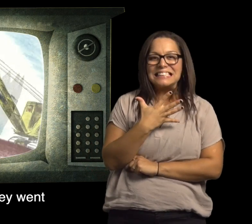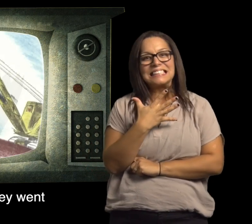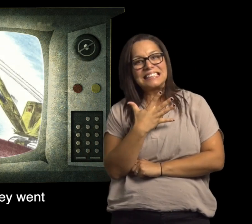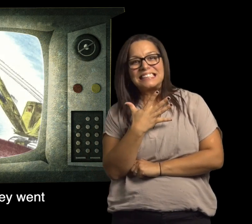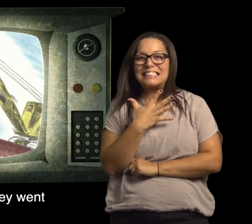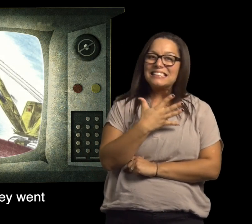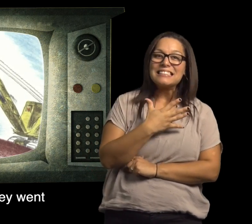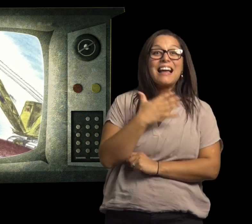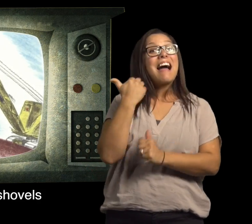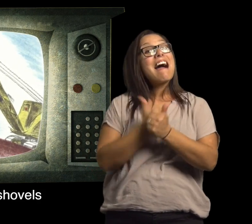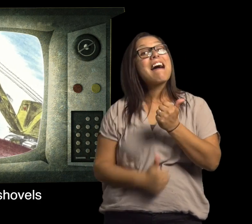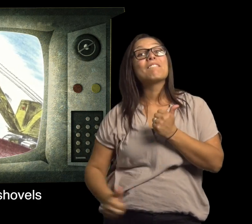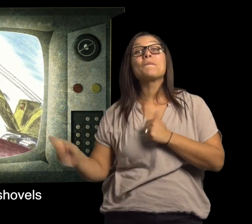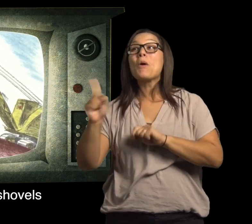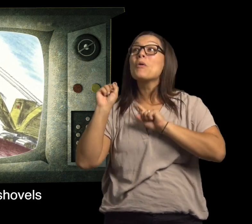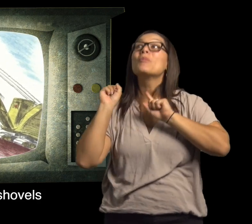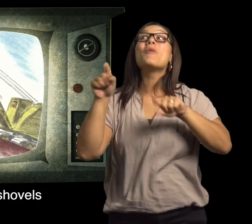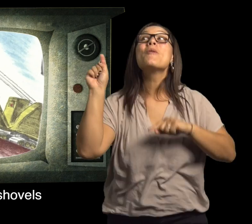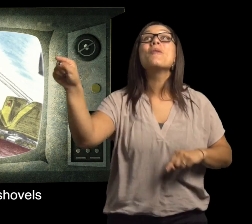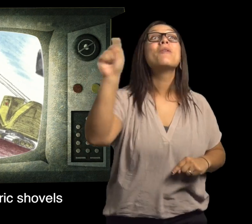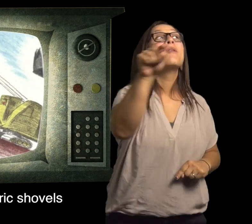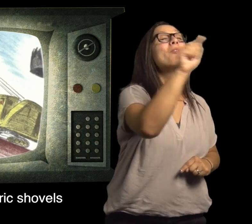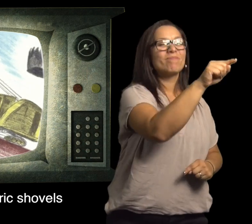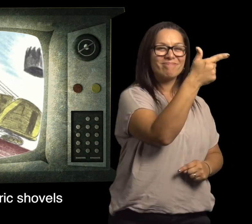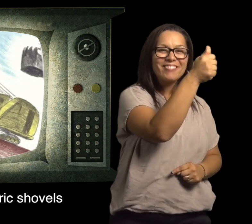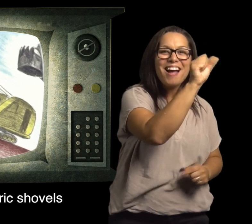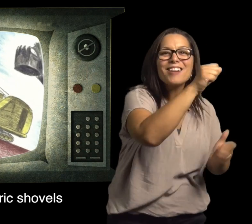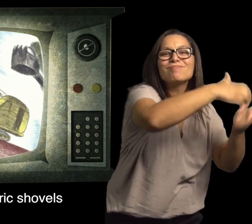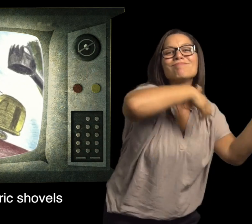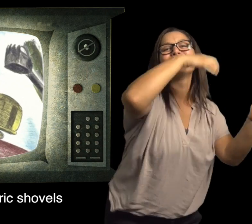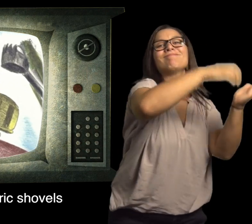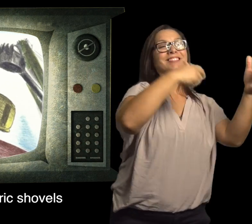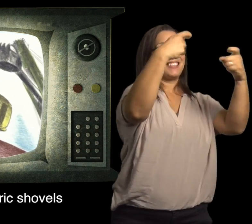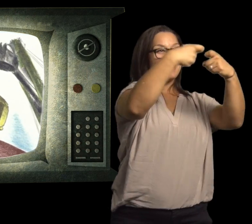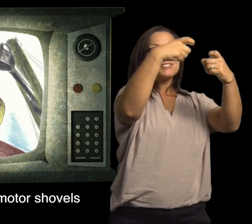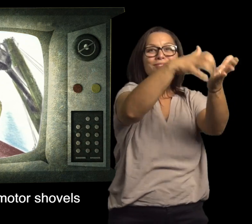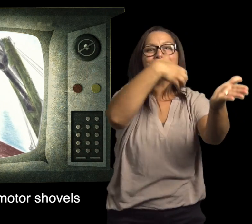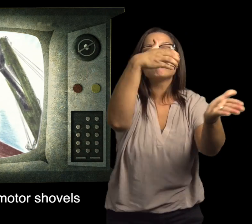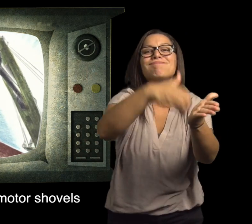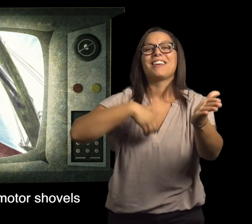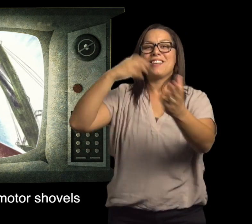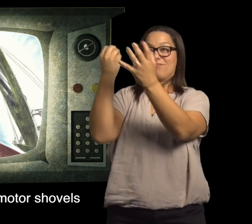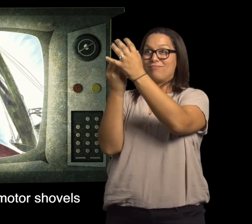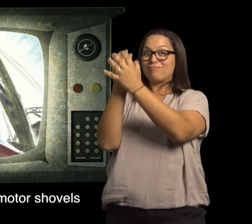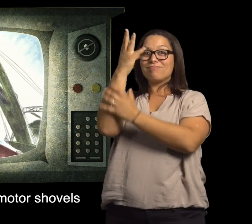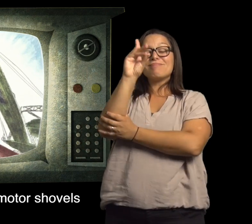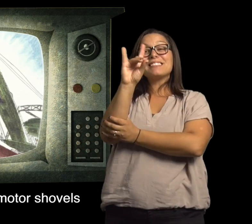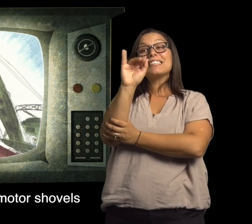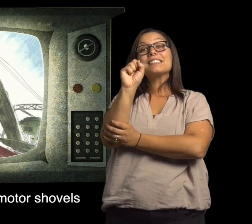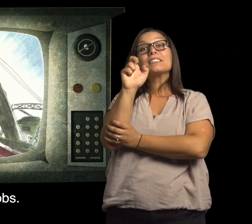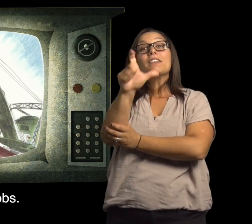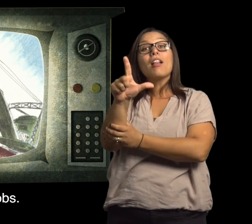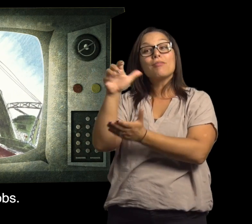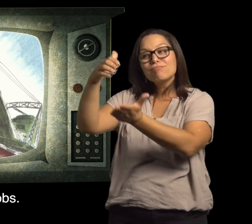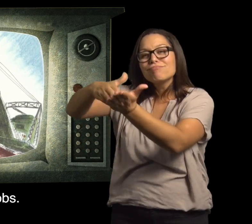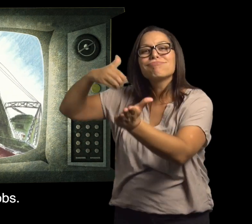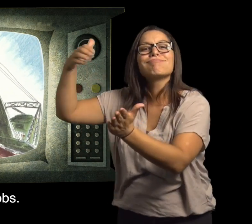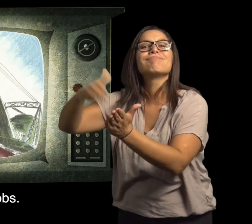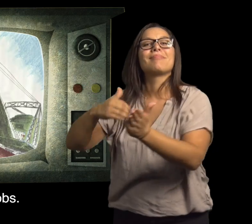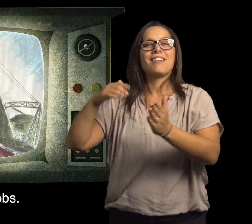Everywhere they went, the new gas shovels and the new electric shovels and the new diesel motor shovels had all the